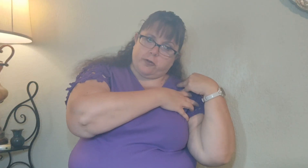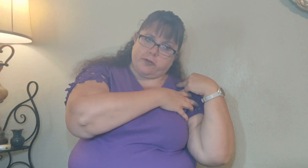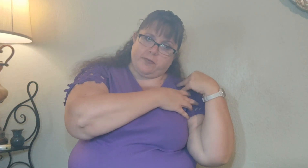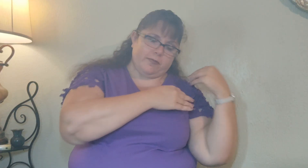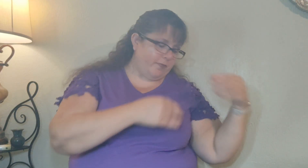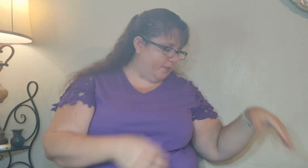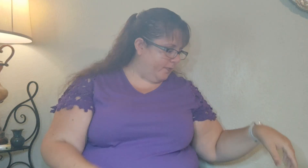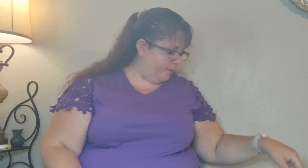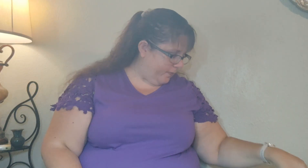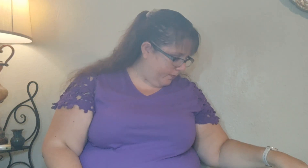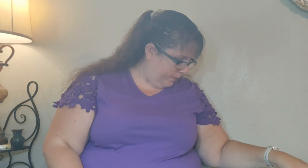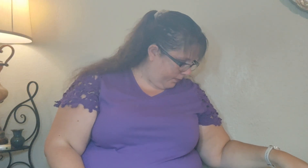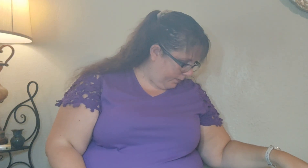shoulder.